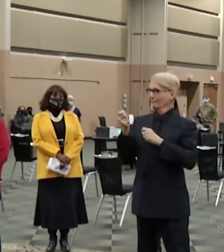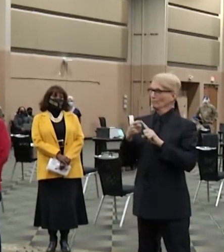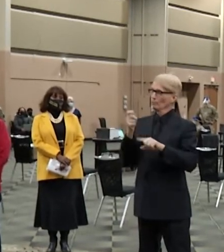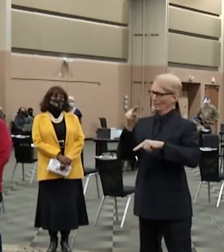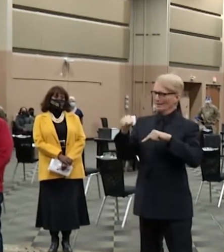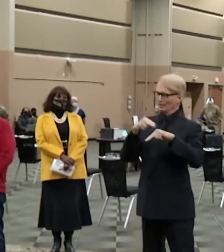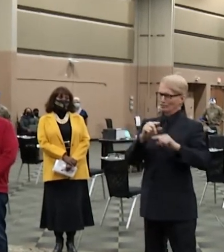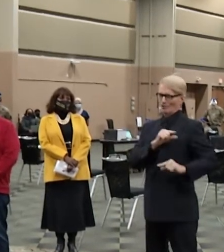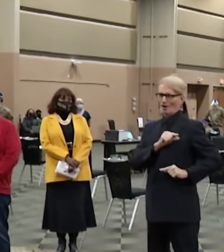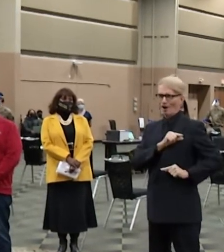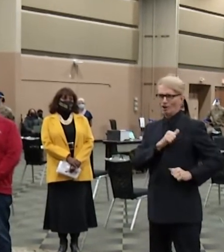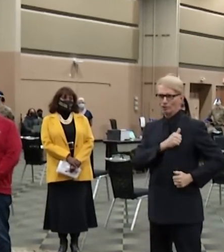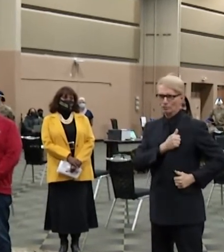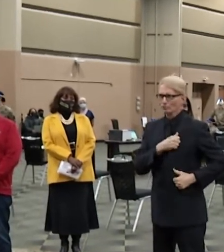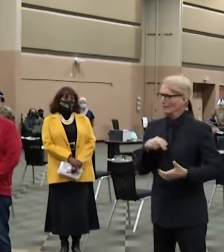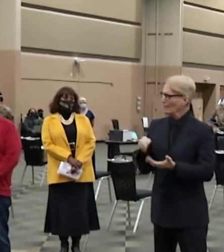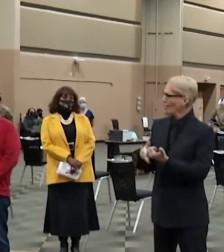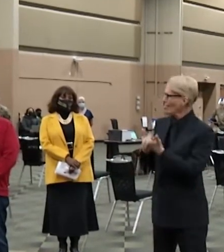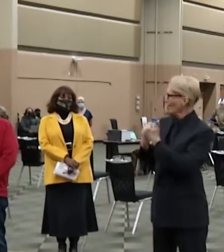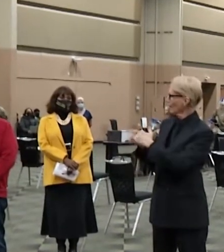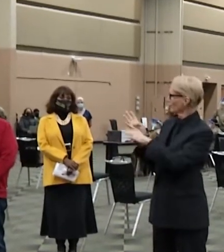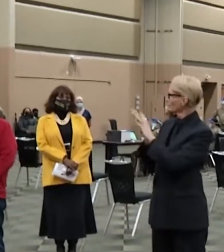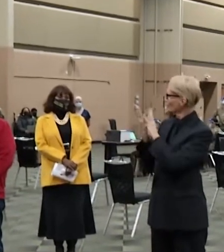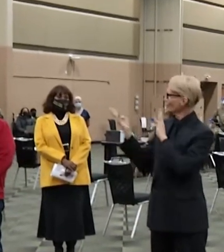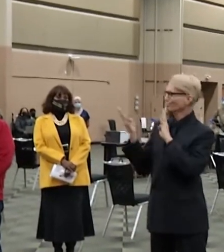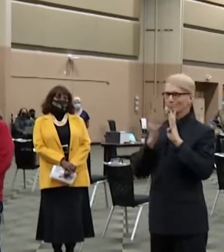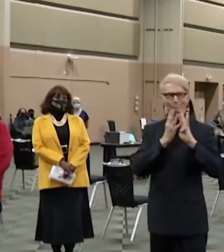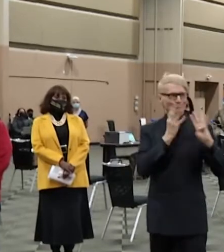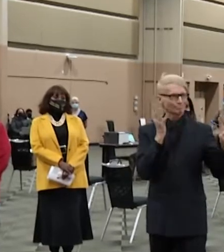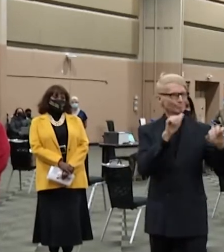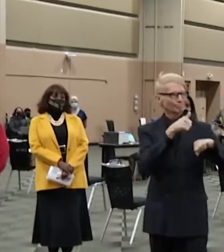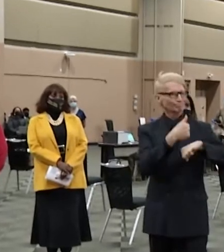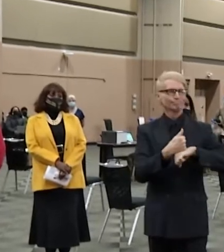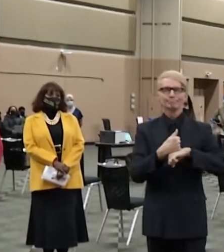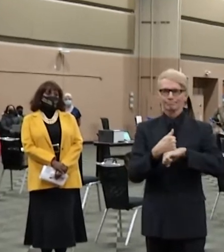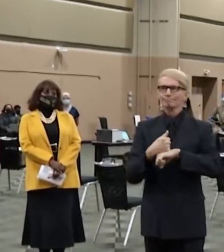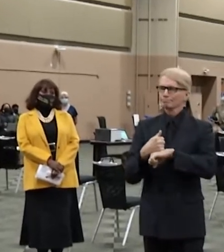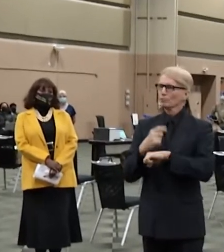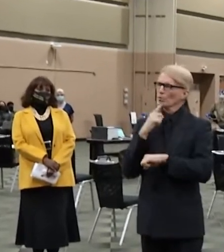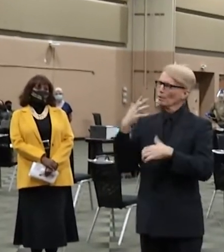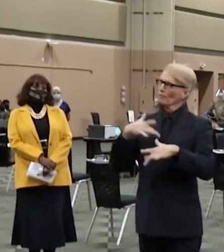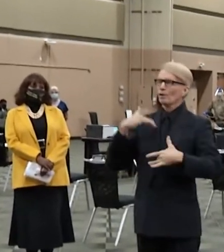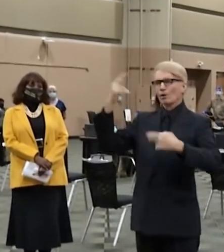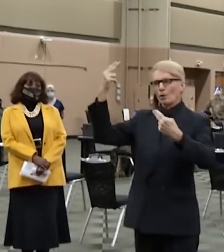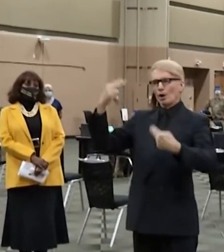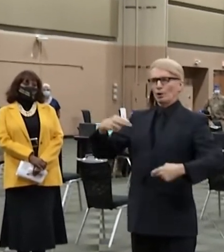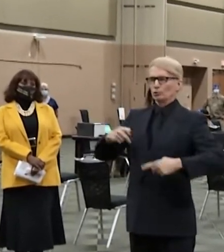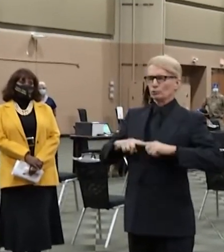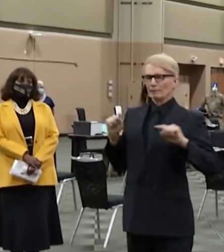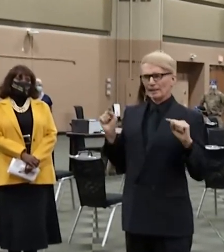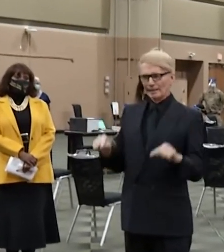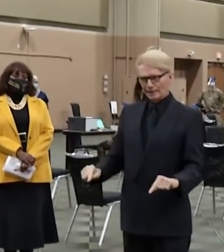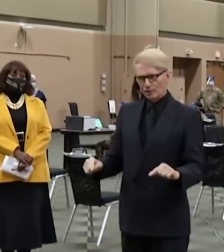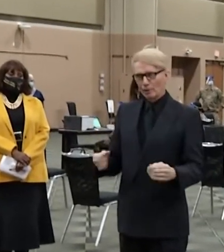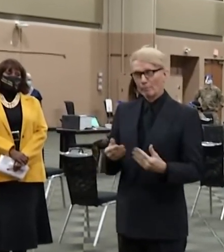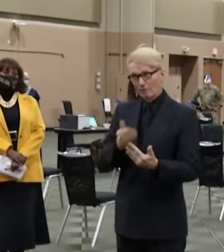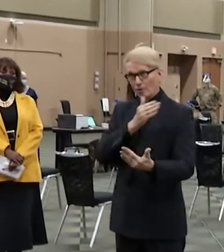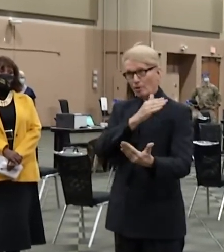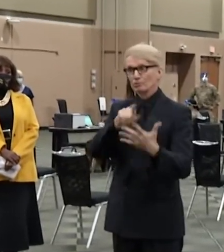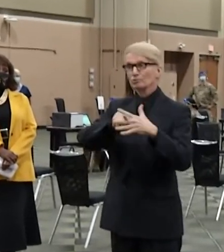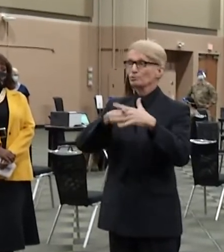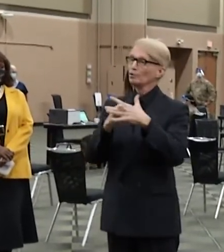Guard, who are helping us stand up this vaccination site. It's an honor to be here, and before we start, I want to